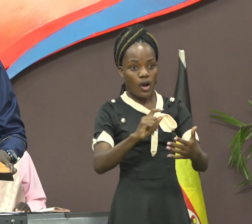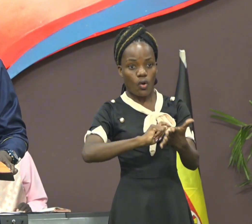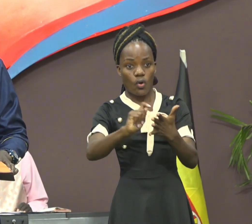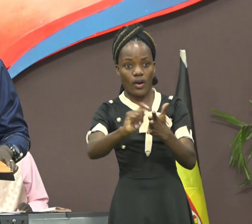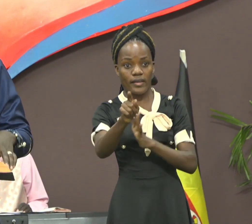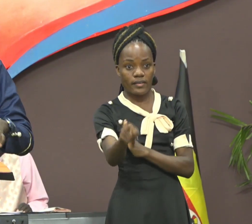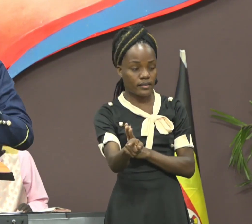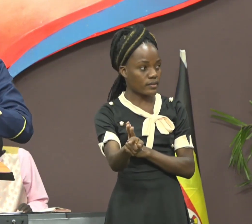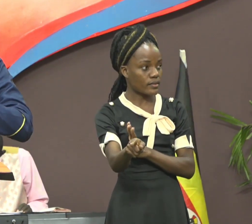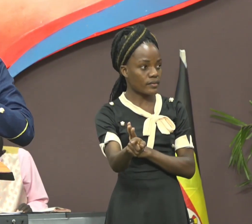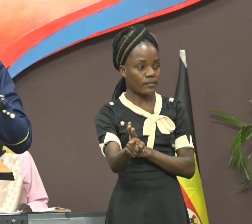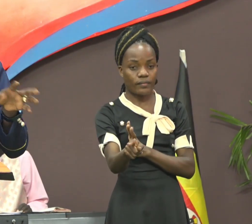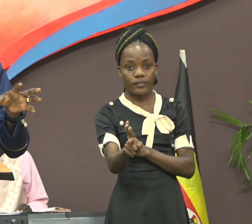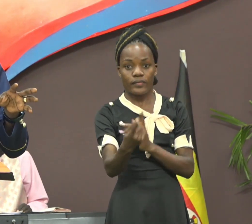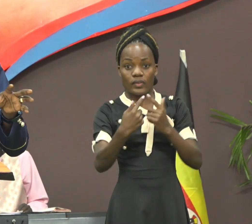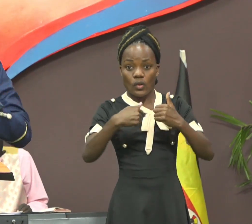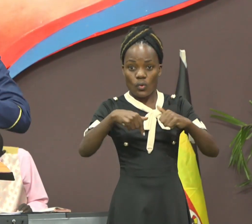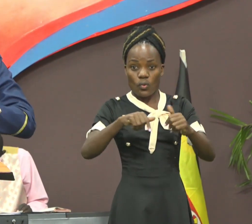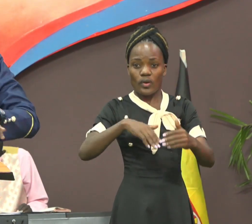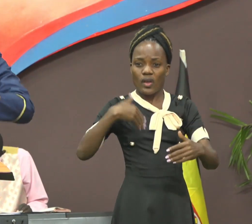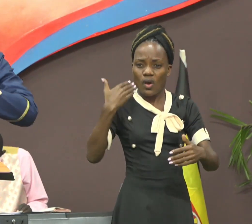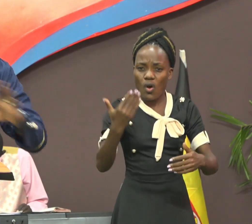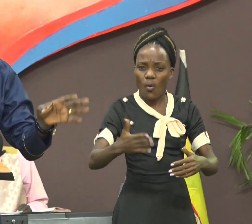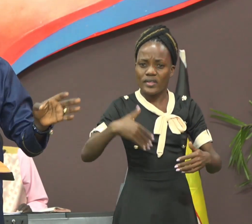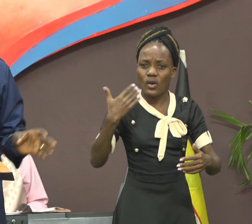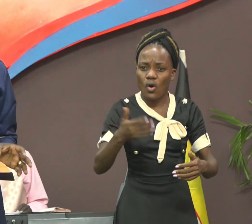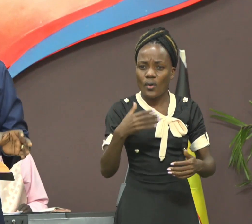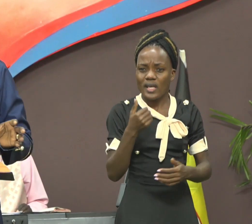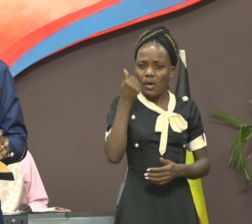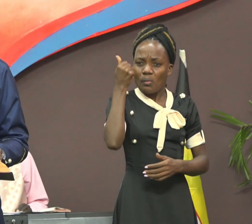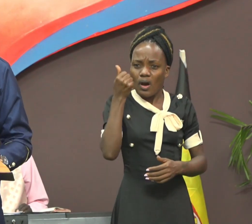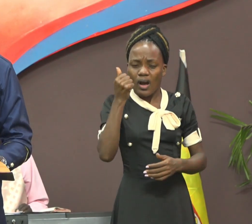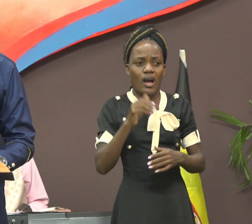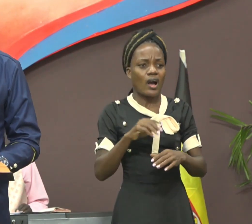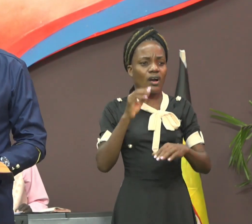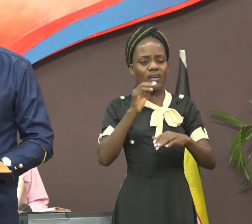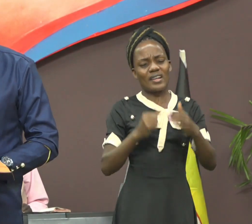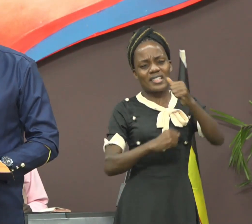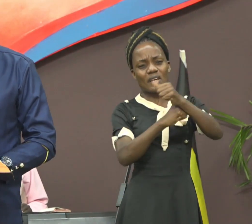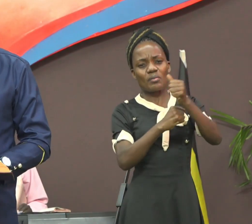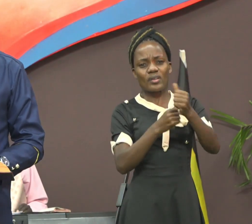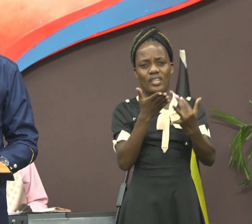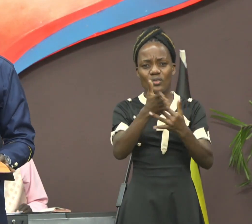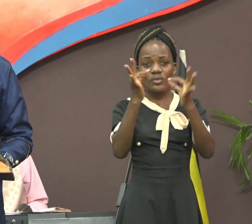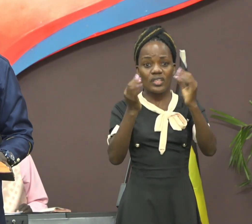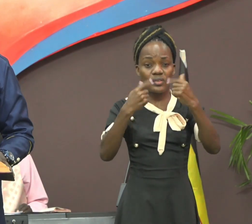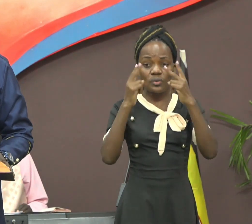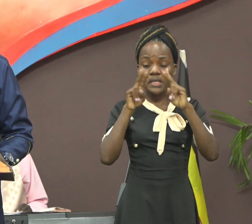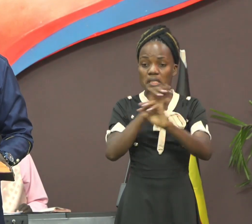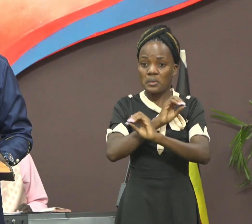Write down if you wish. We are sustained by the things we do not see.